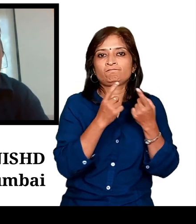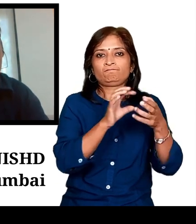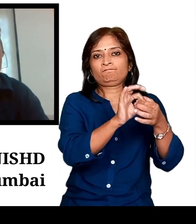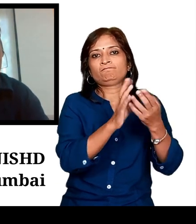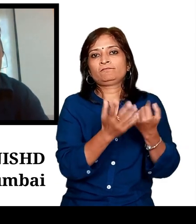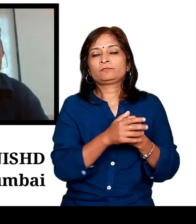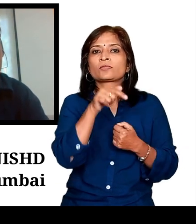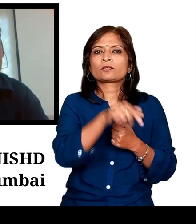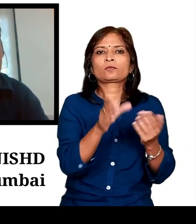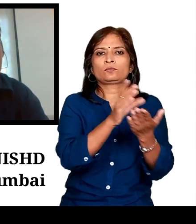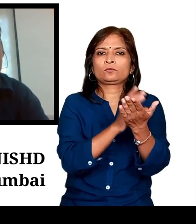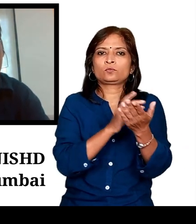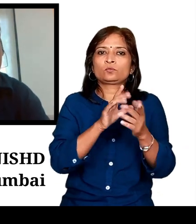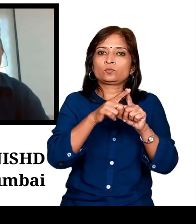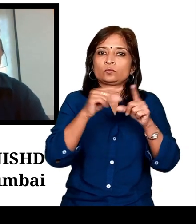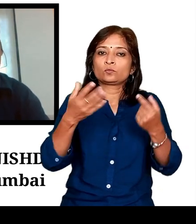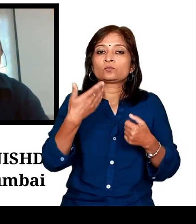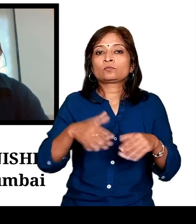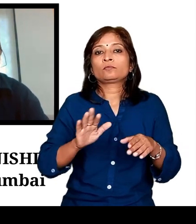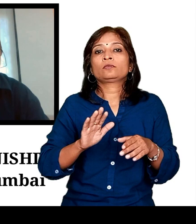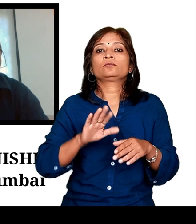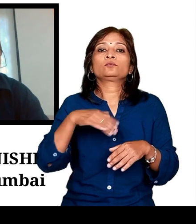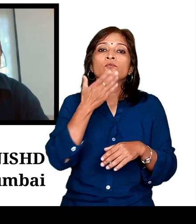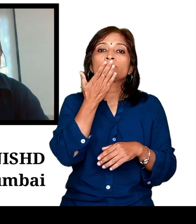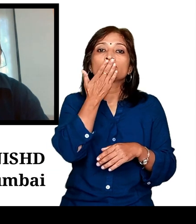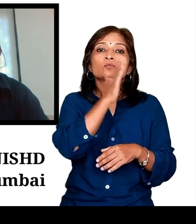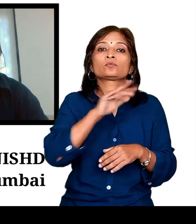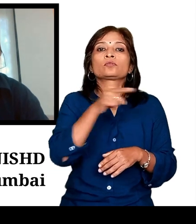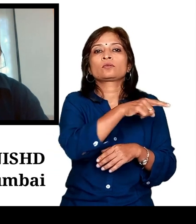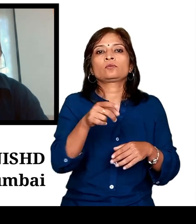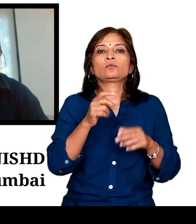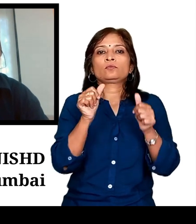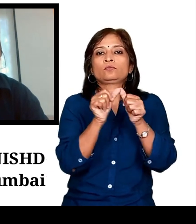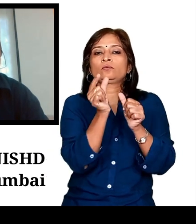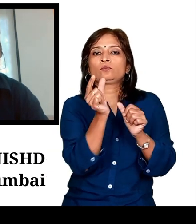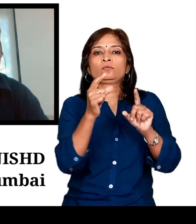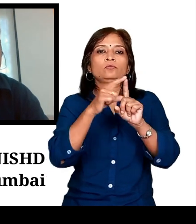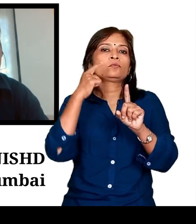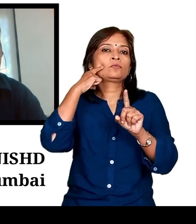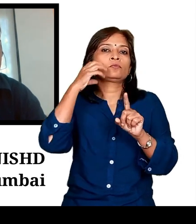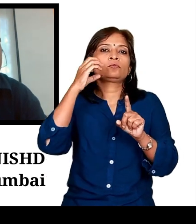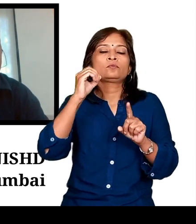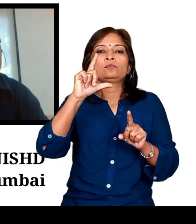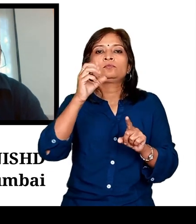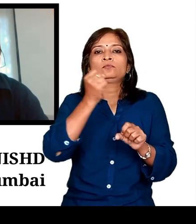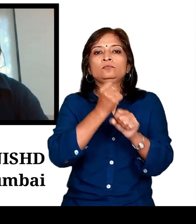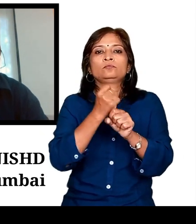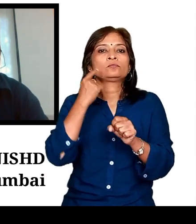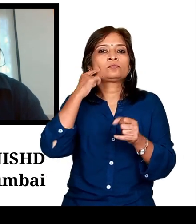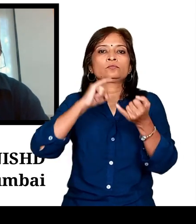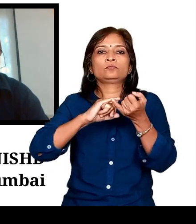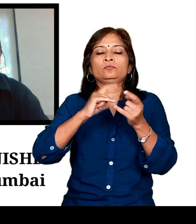course. The students become audiologists and they can go for the